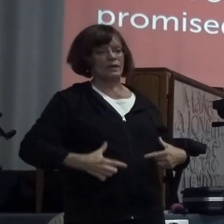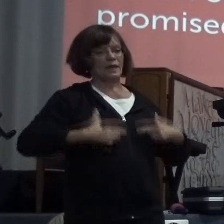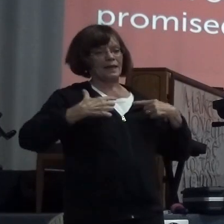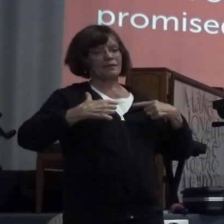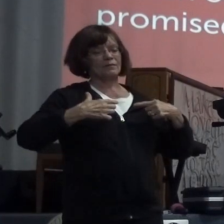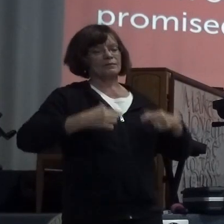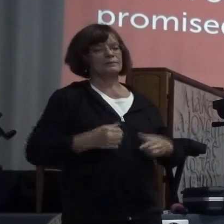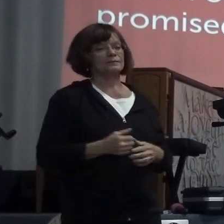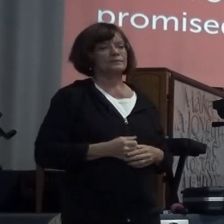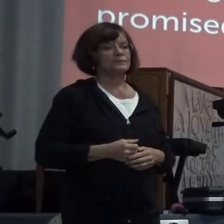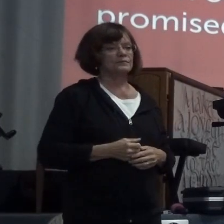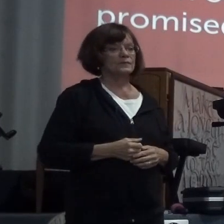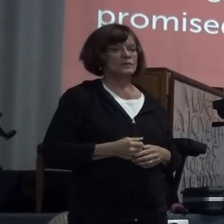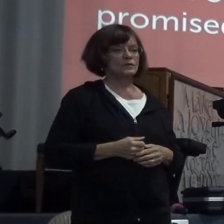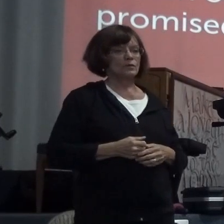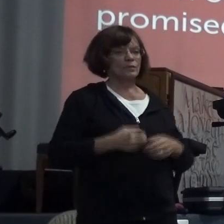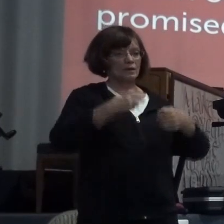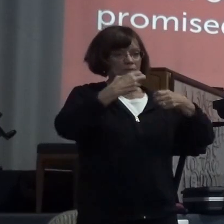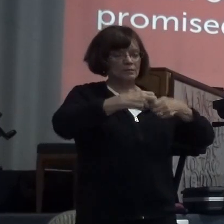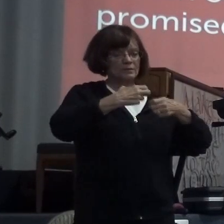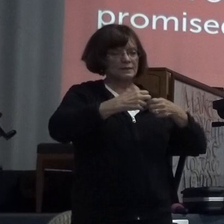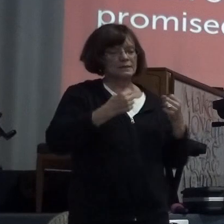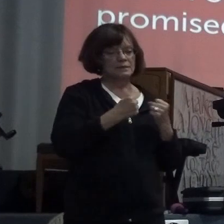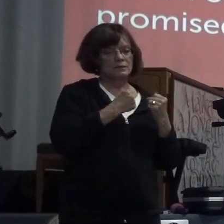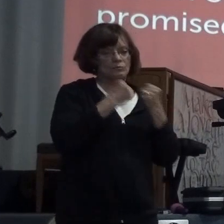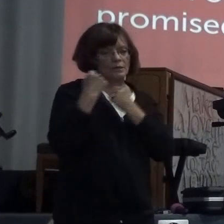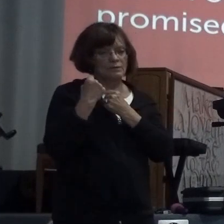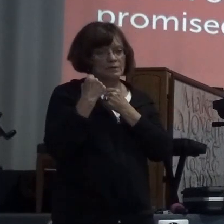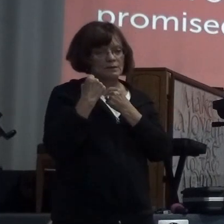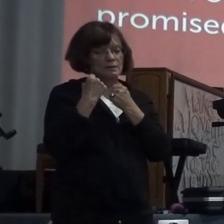trials are to prove and strengthen our faith.